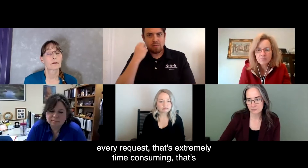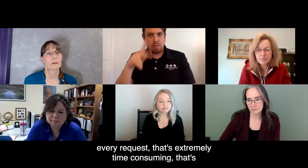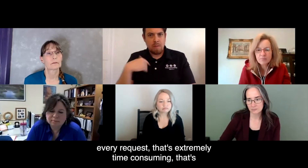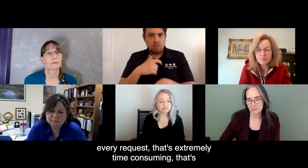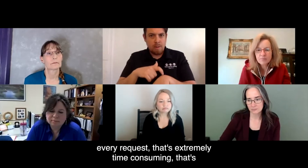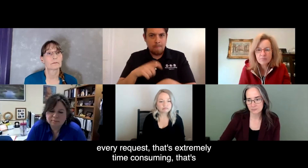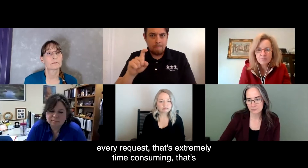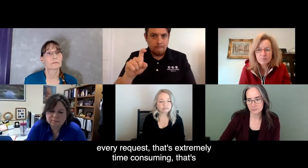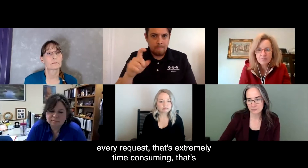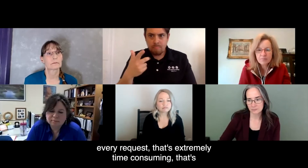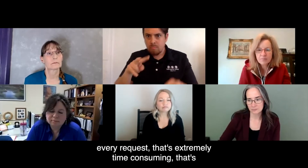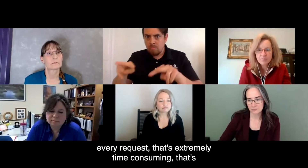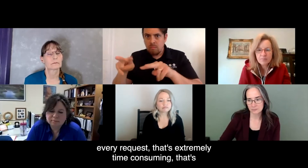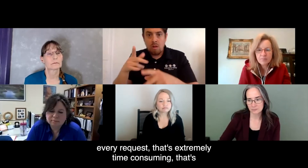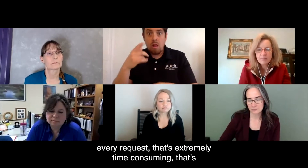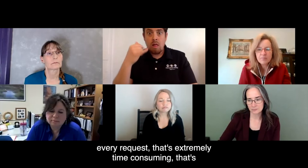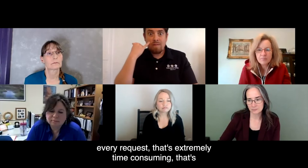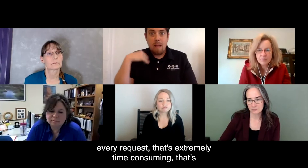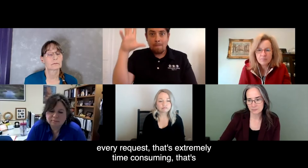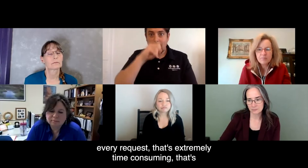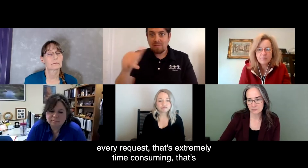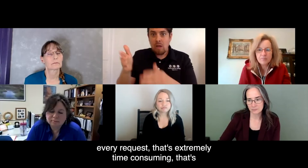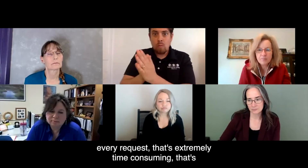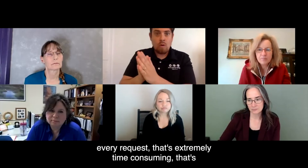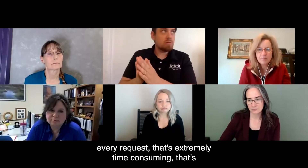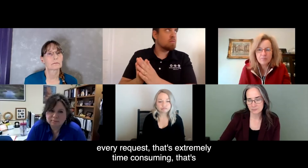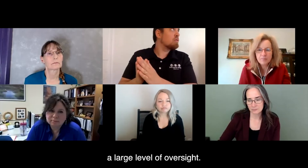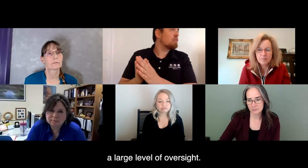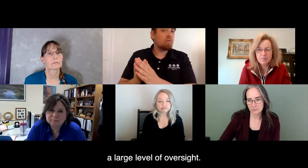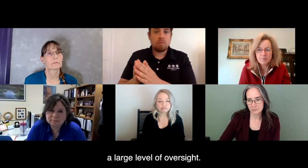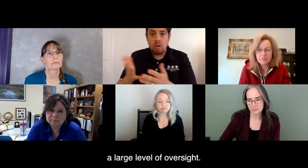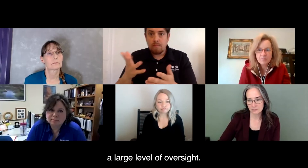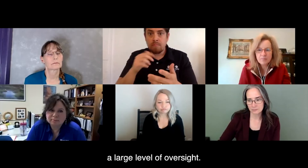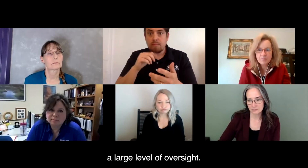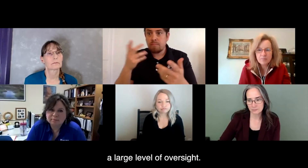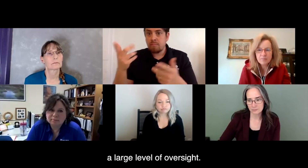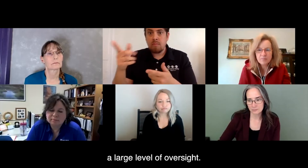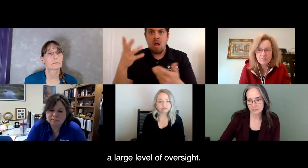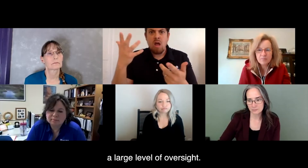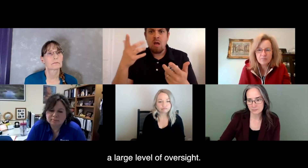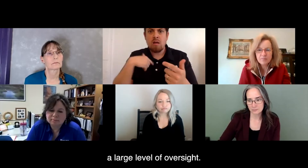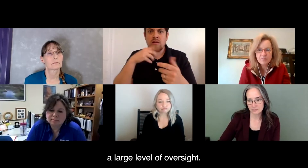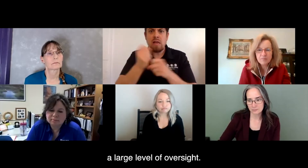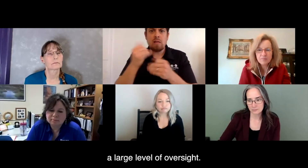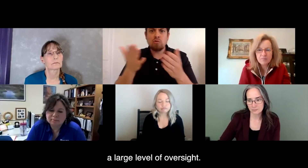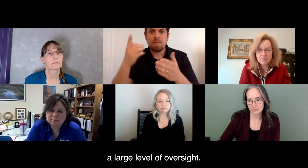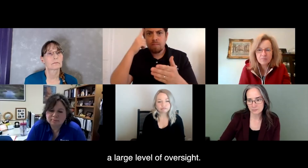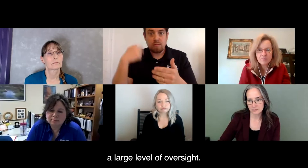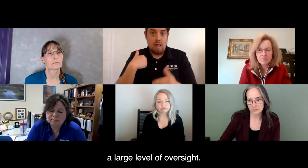every request, that's extremely time consuming. That's a large level of oversight.